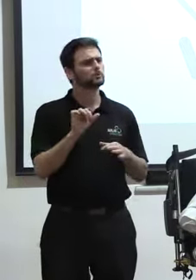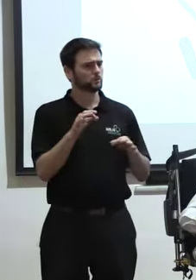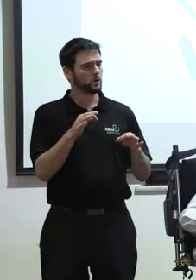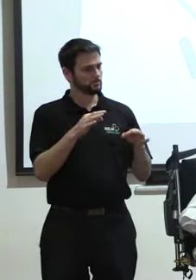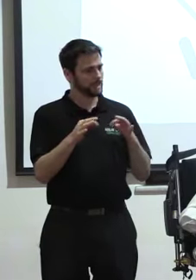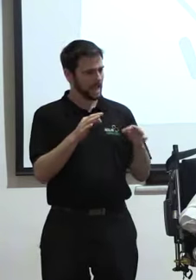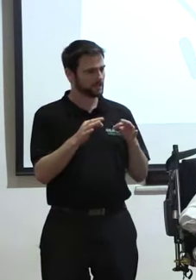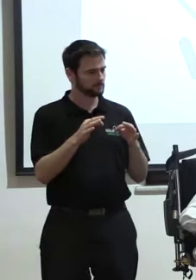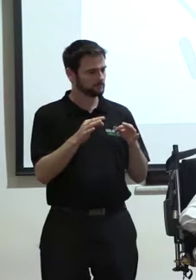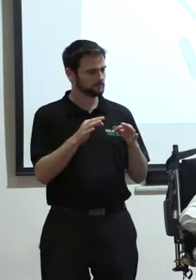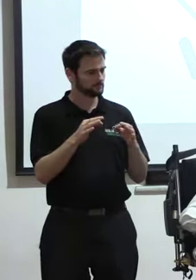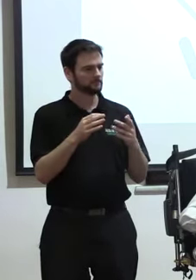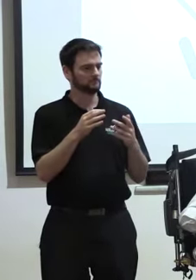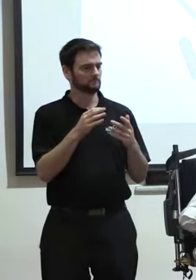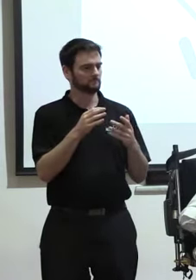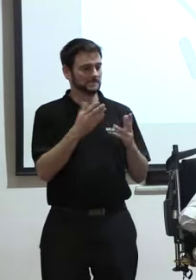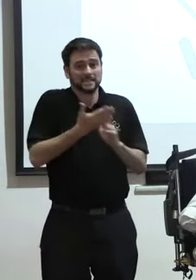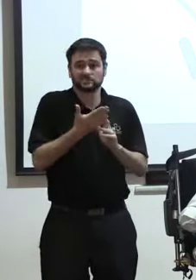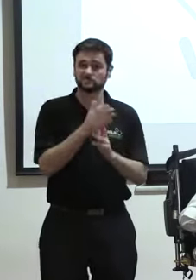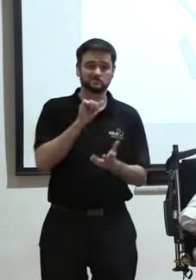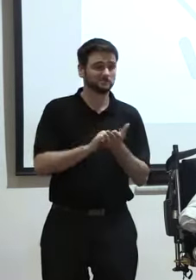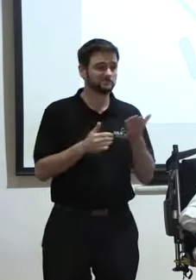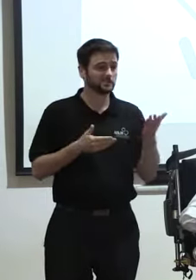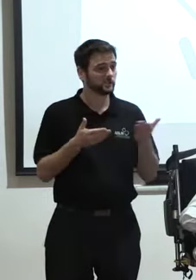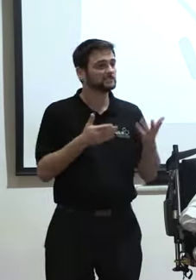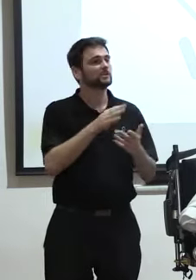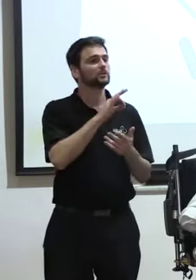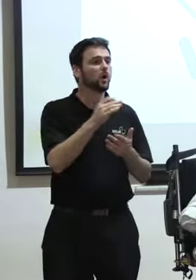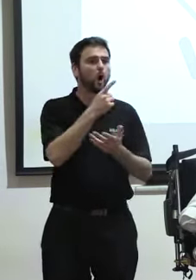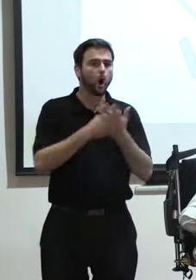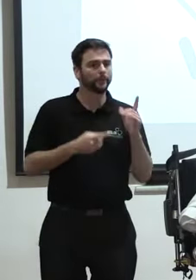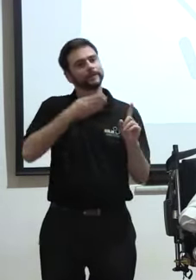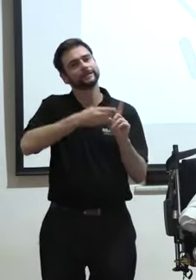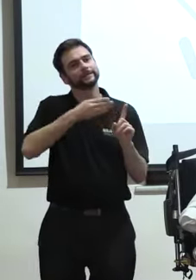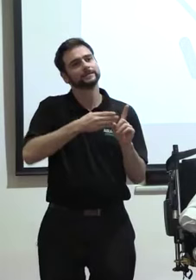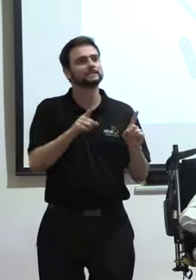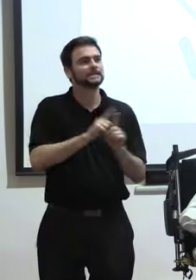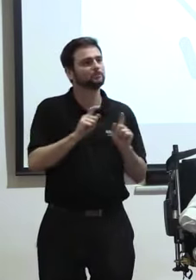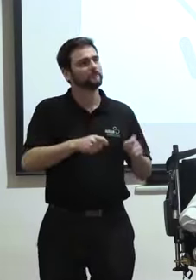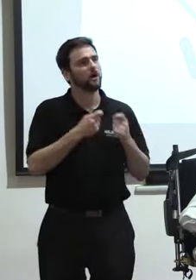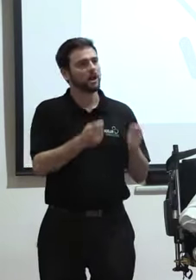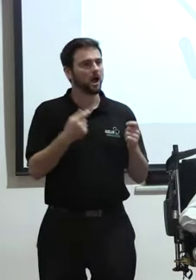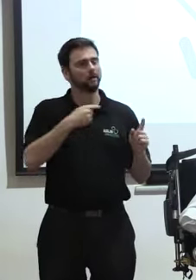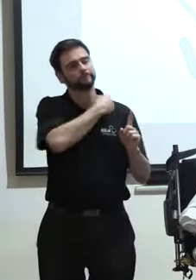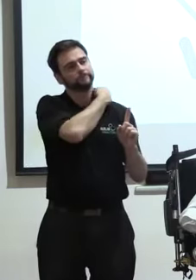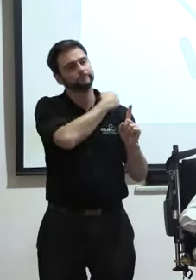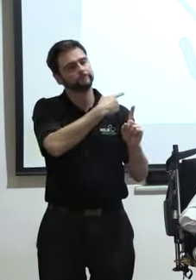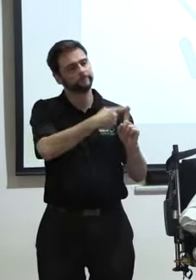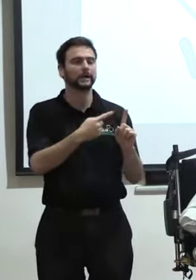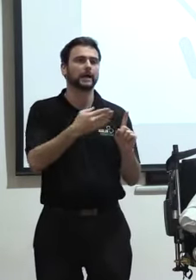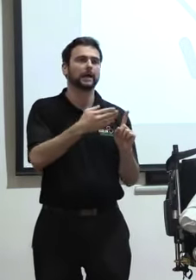it. When I say using it, I mean not just sticking to the same providers you've always used, but trying something